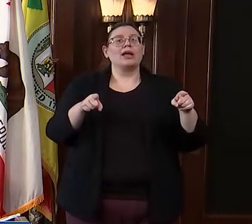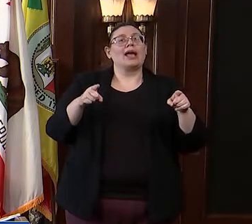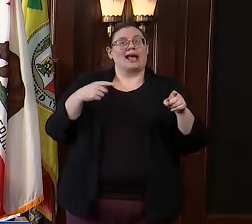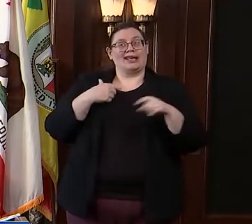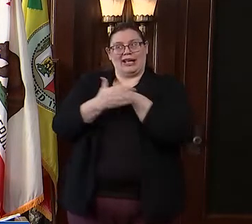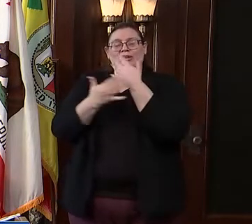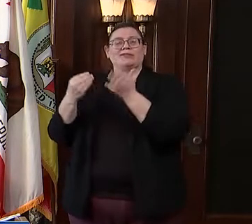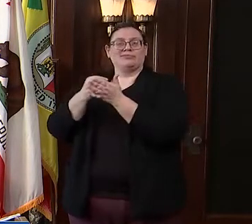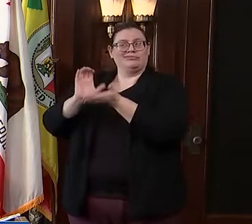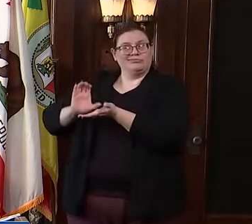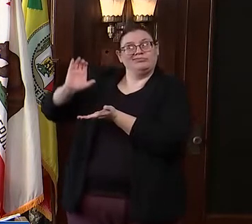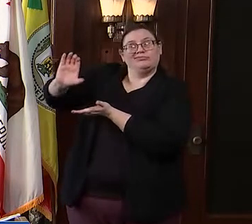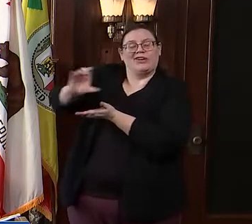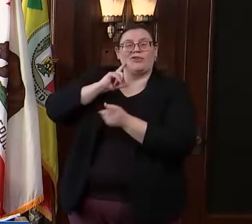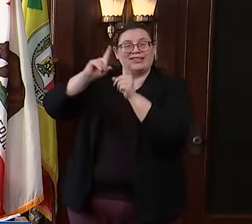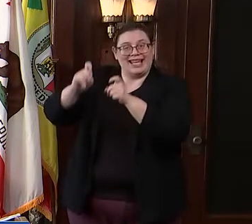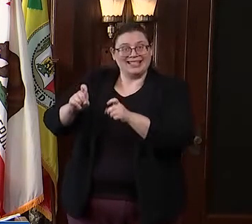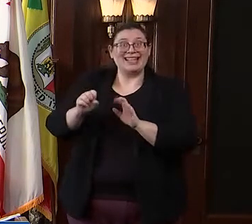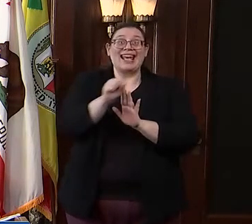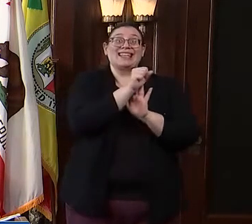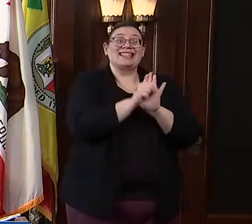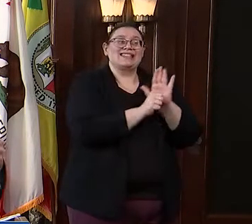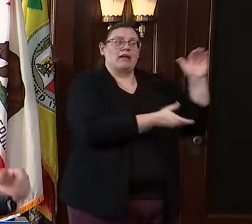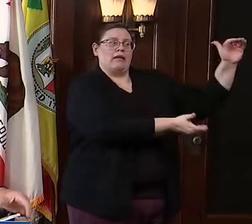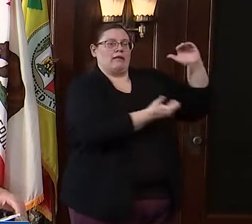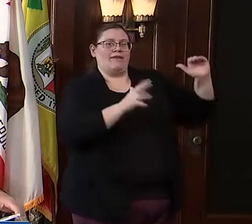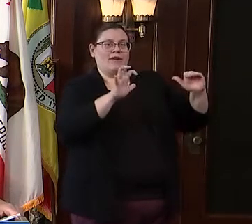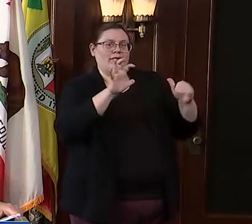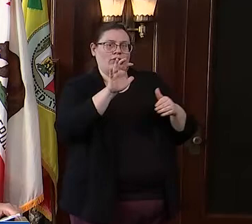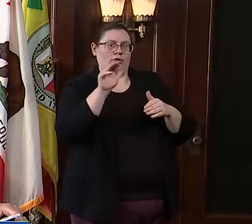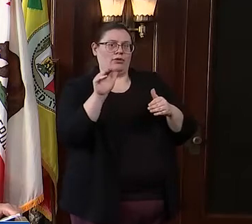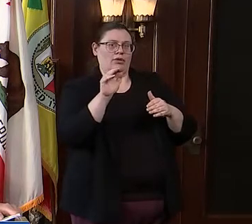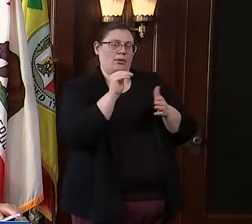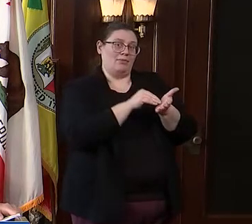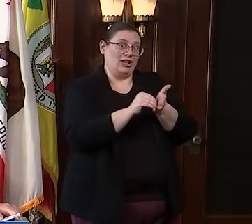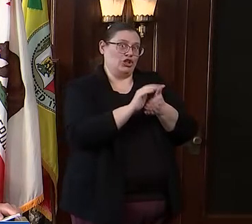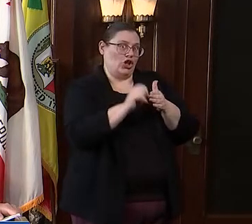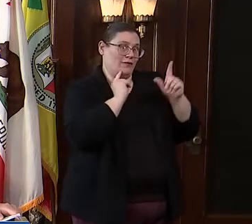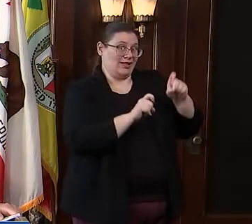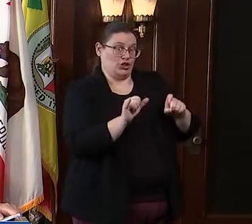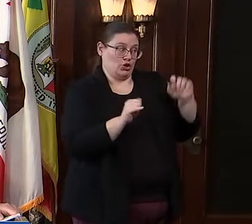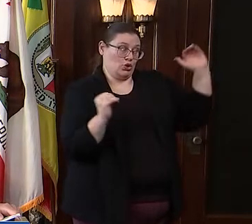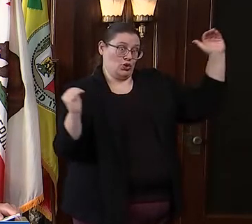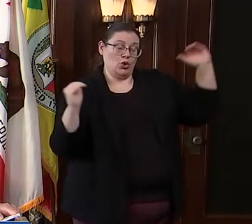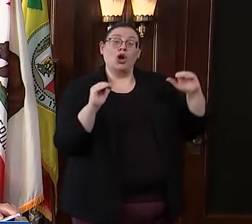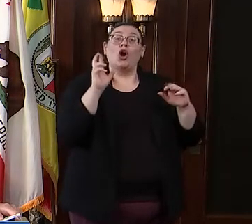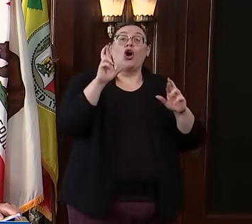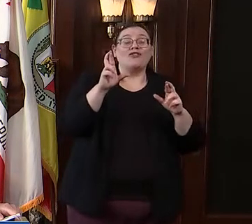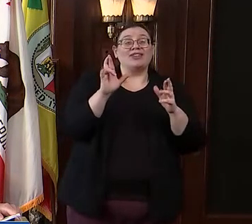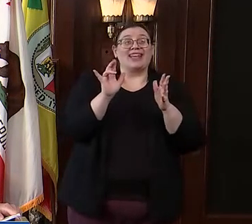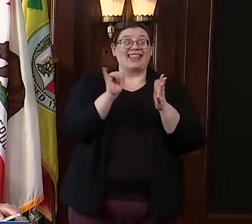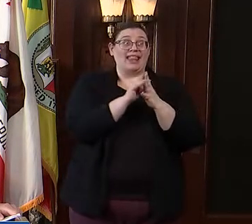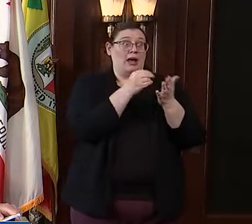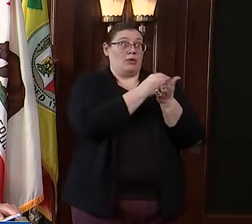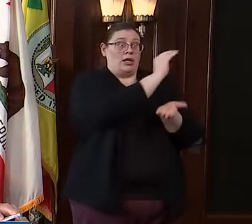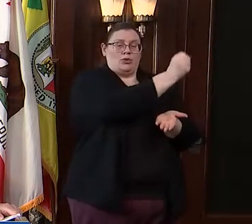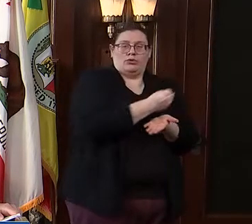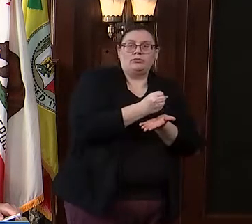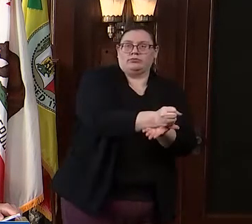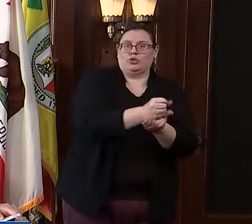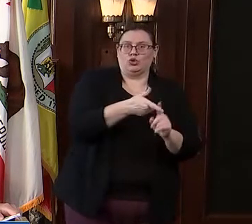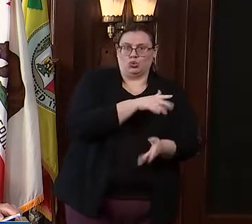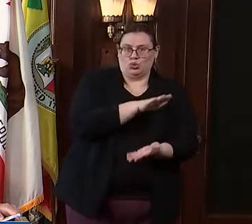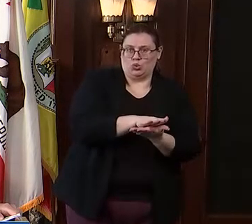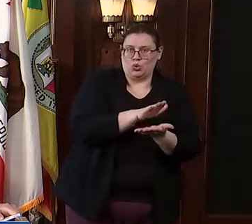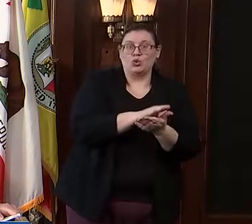money for testing, and the state has gotten $500 million on top of that as well. I hope that they prioritize that in our schools, and we're more than happy. We're